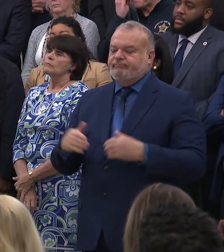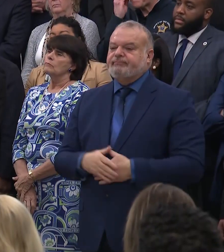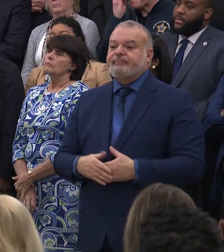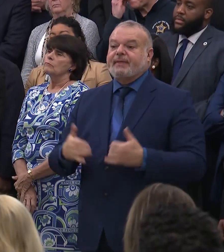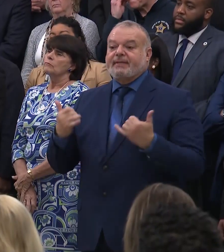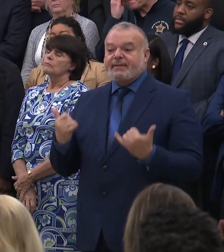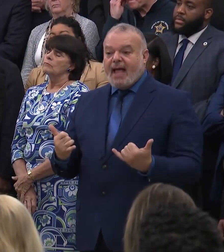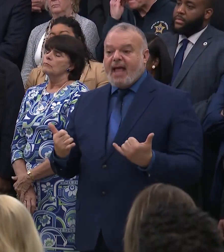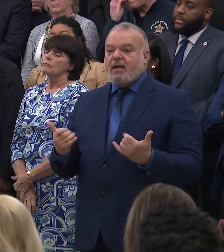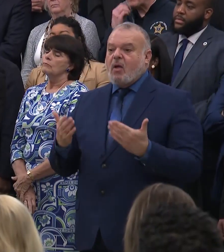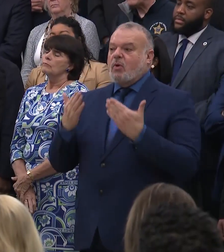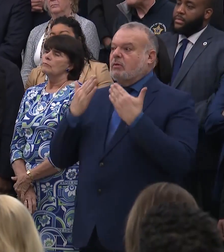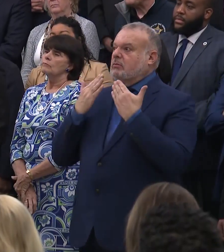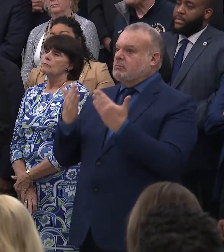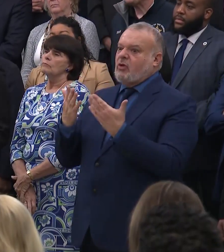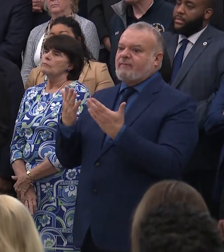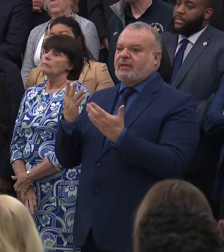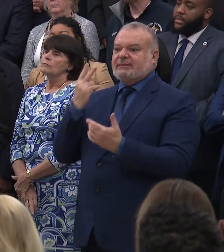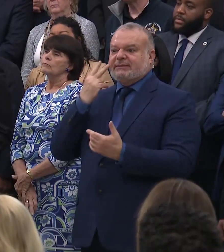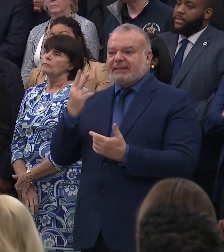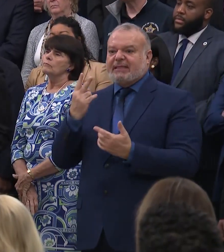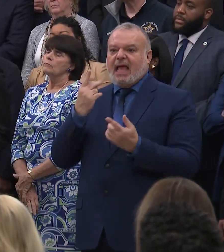many black and brown communities.